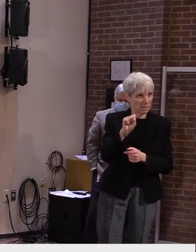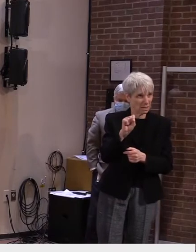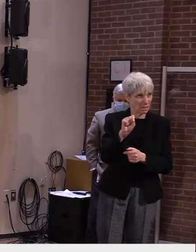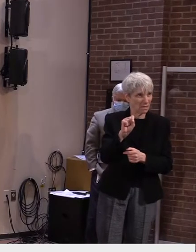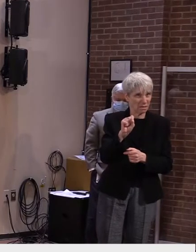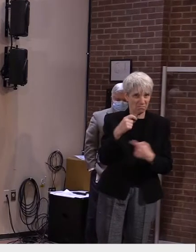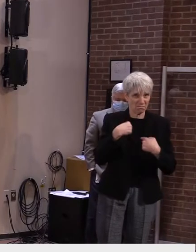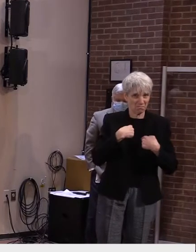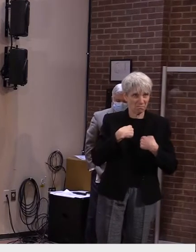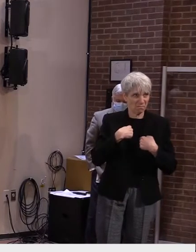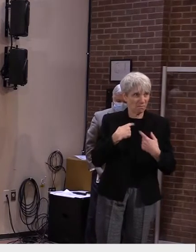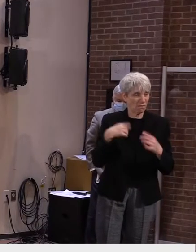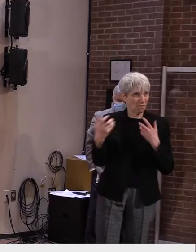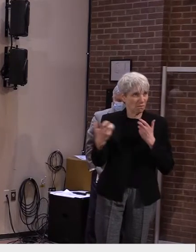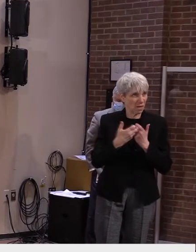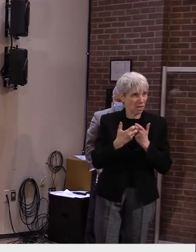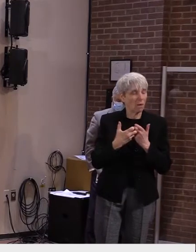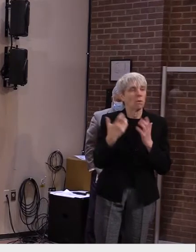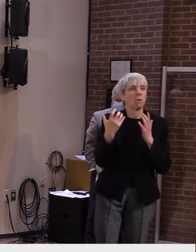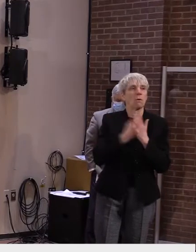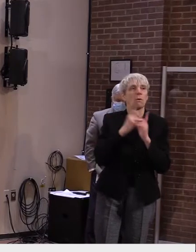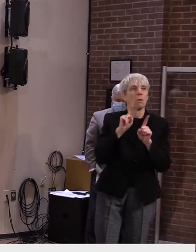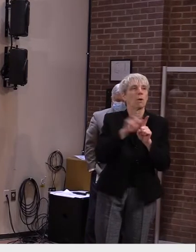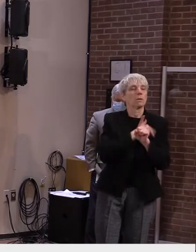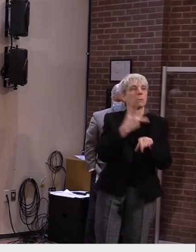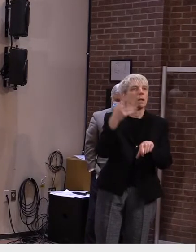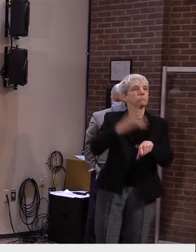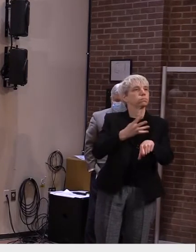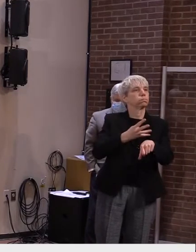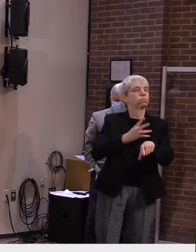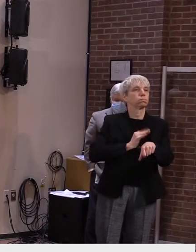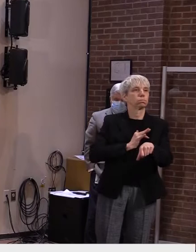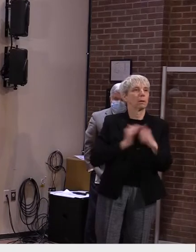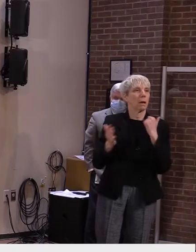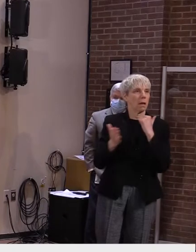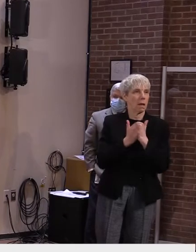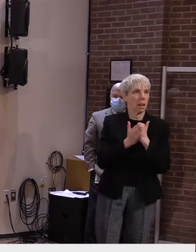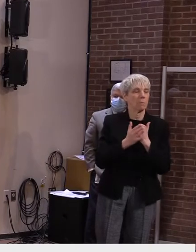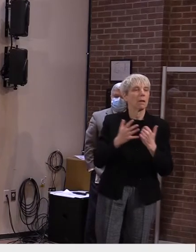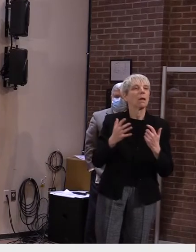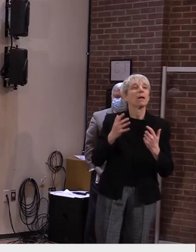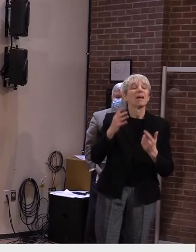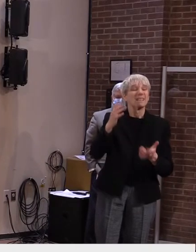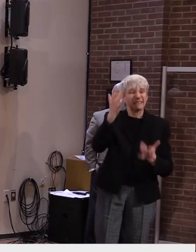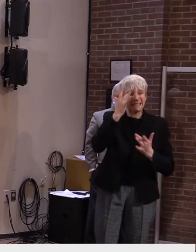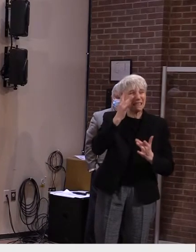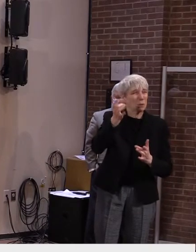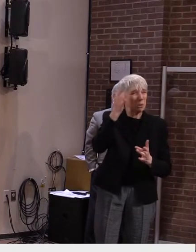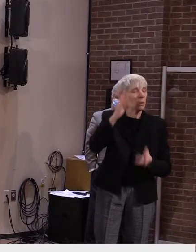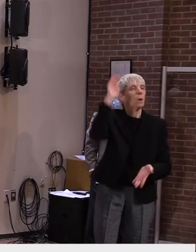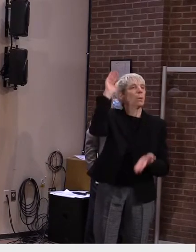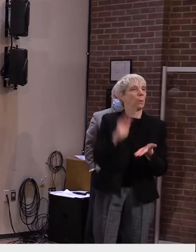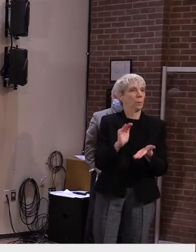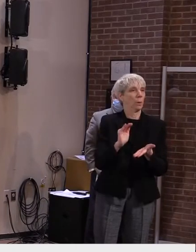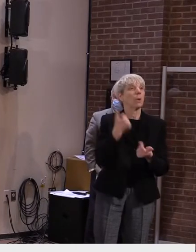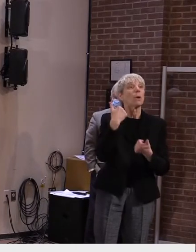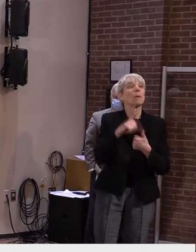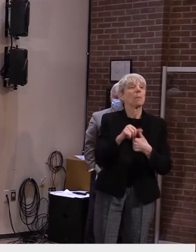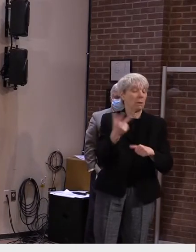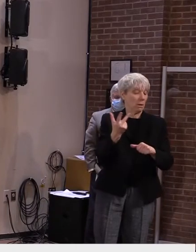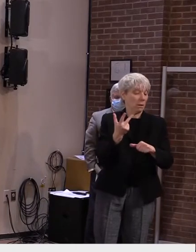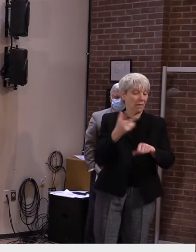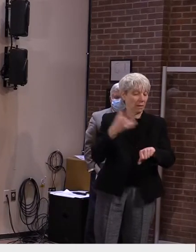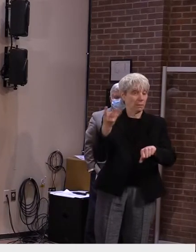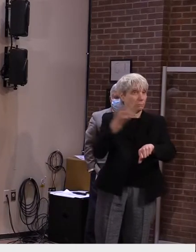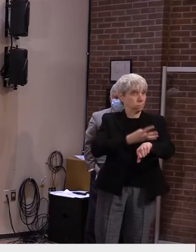conditions. Remember, the treatment works best in the first 5 days, when you're